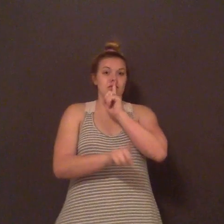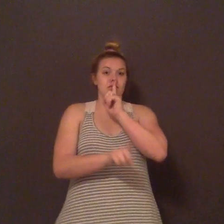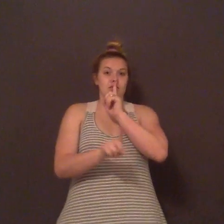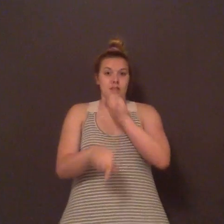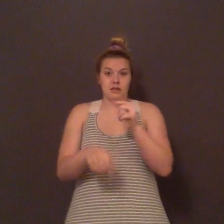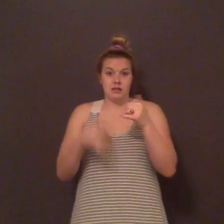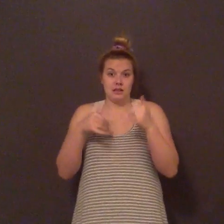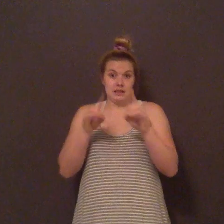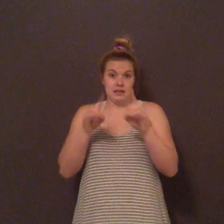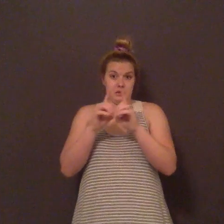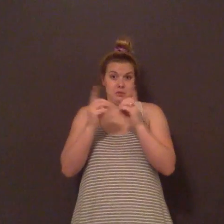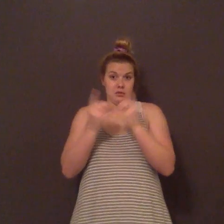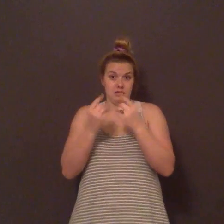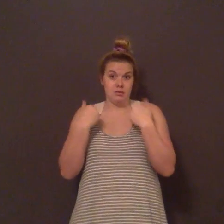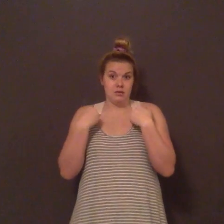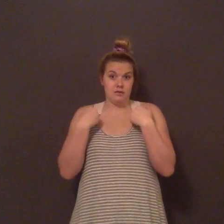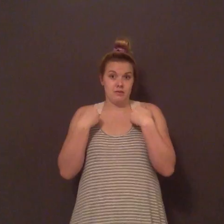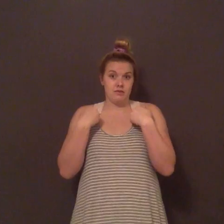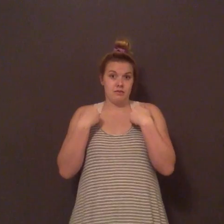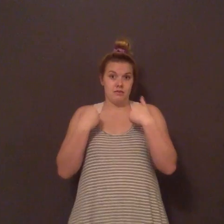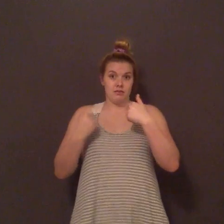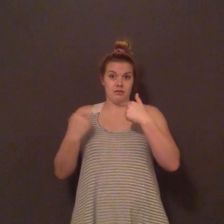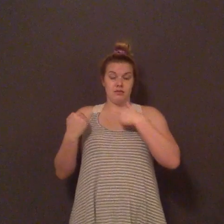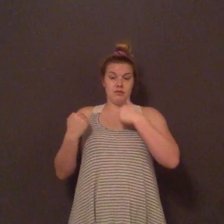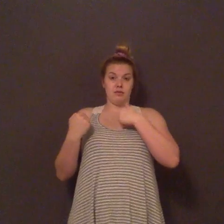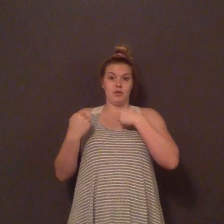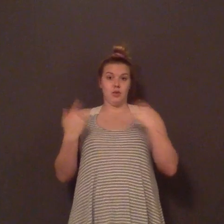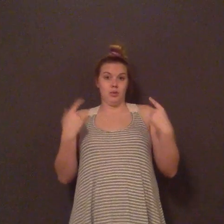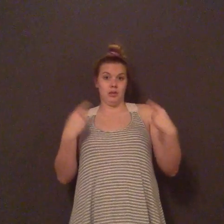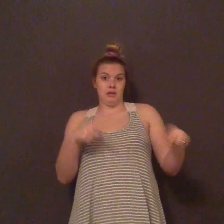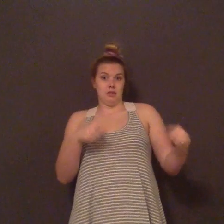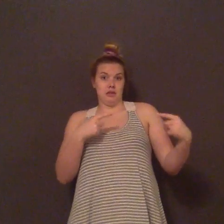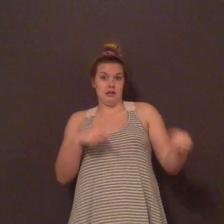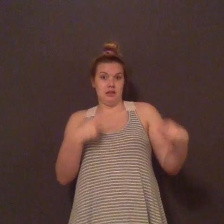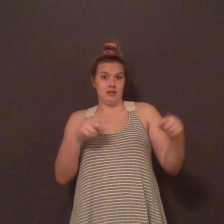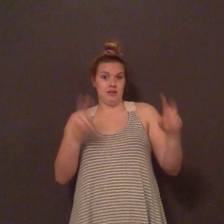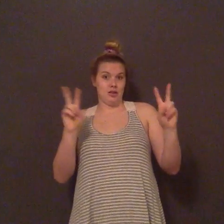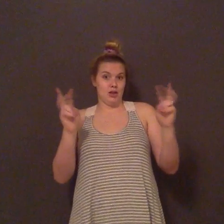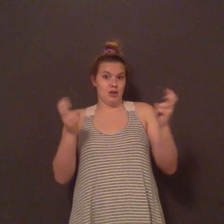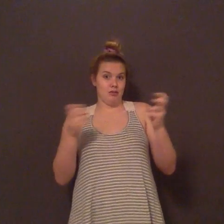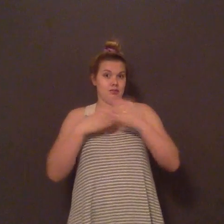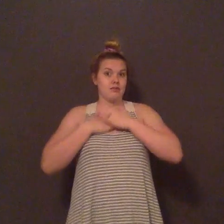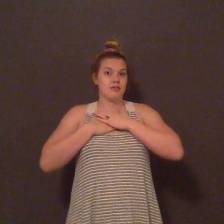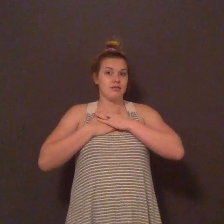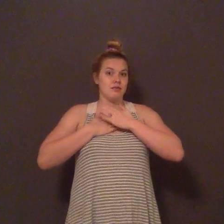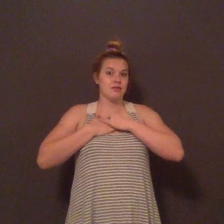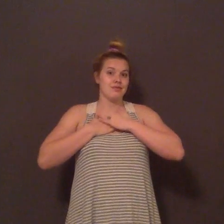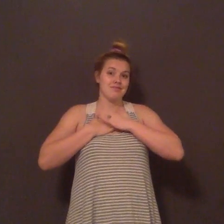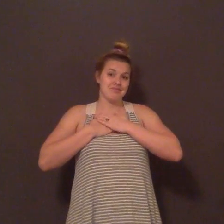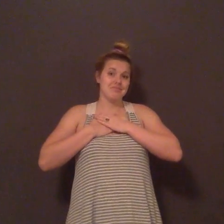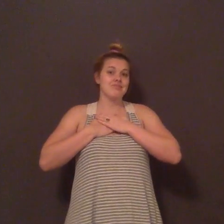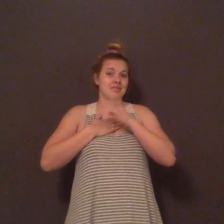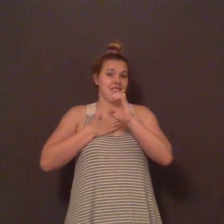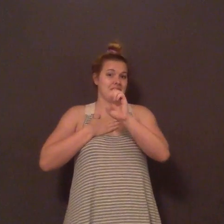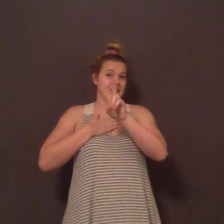hosting the next one. Yours truly will be taking part, as it's a topic that is near and dear to my heart. Evolution